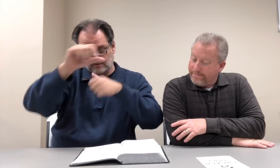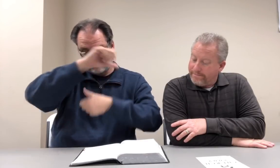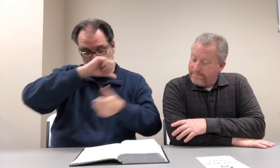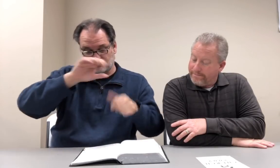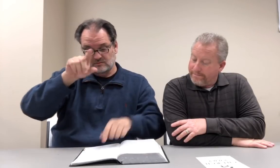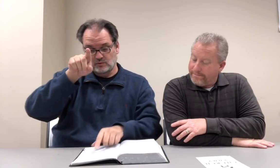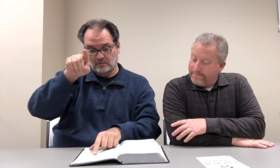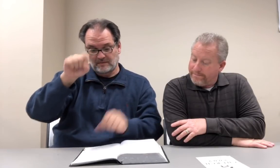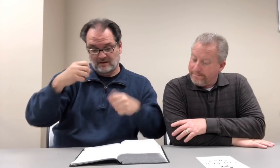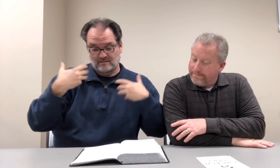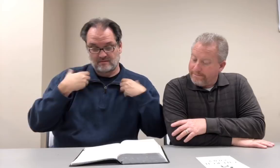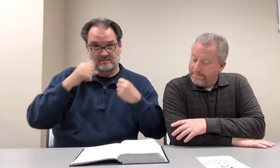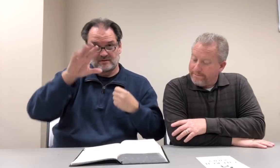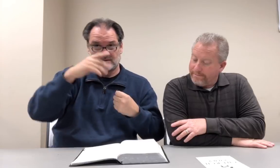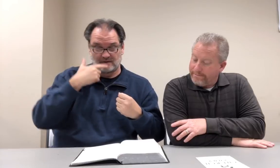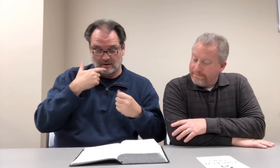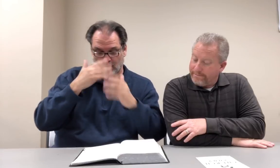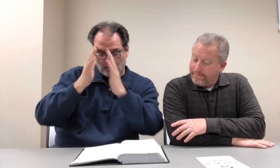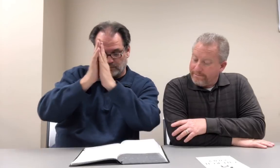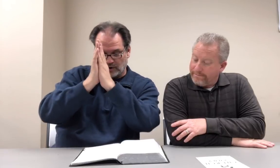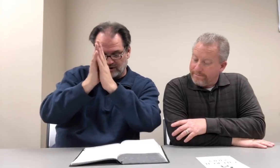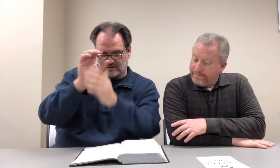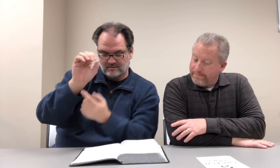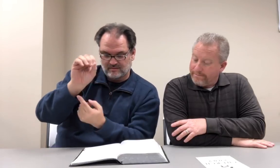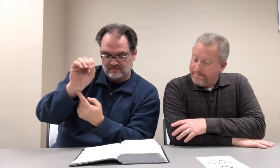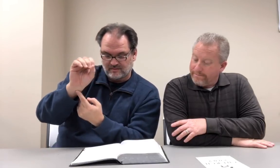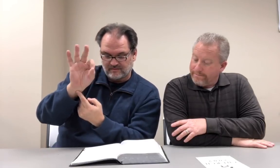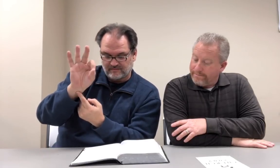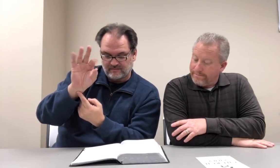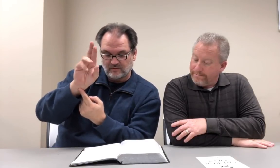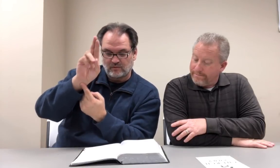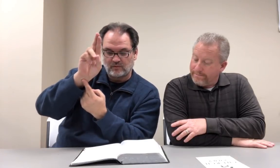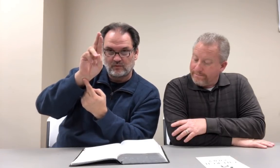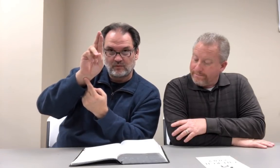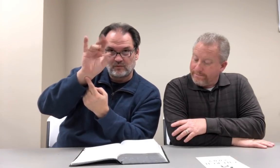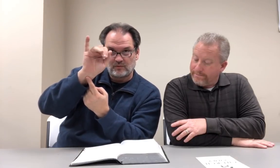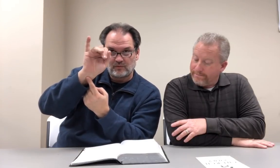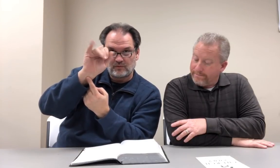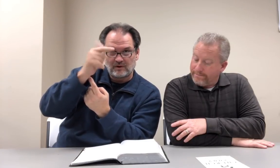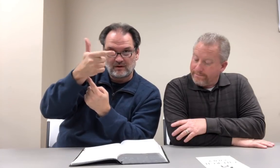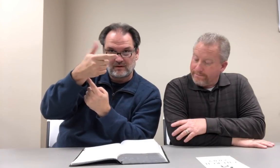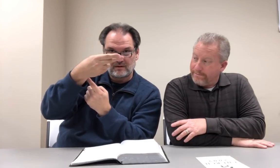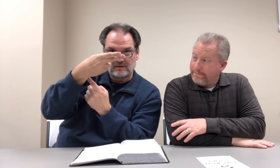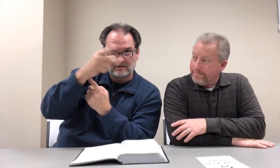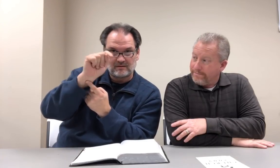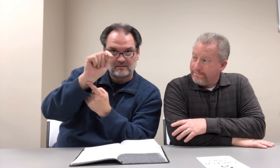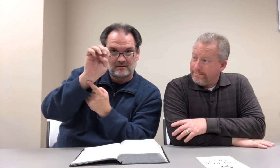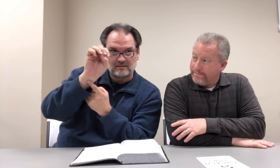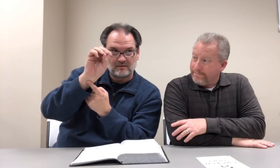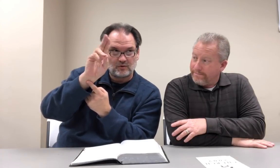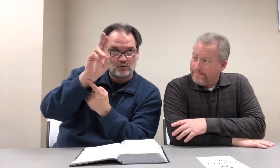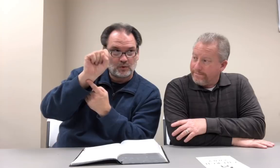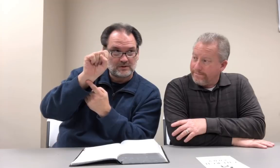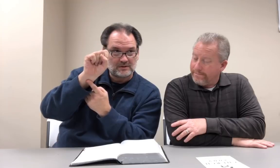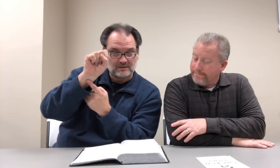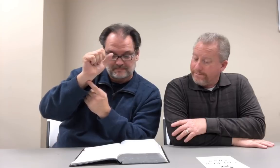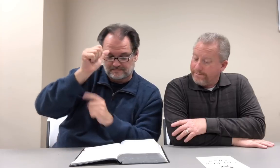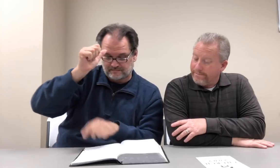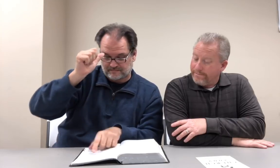he's not led by any passions like us. So we have to remember that. So is there biblical support for